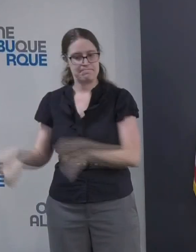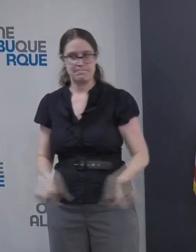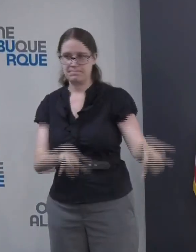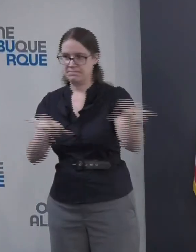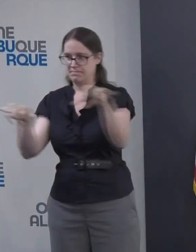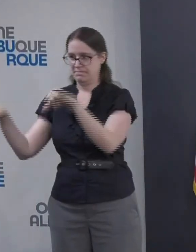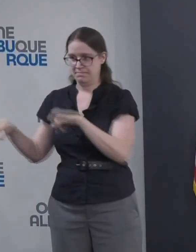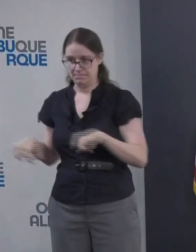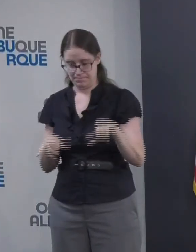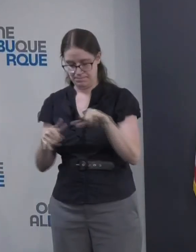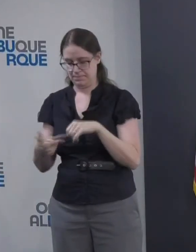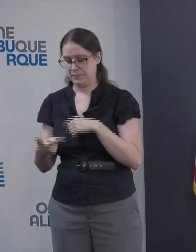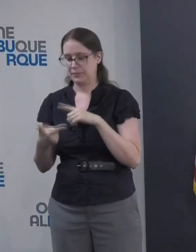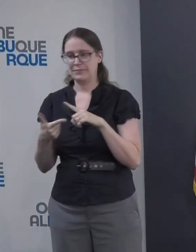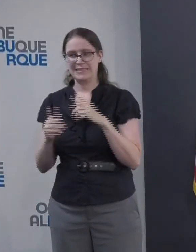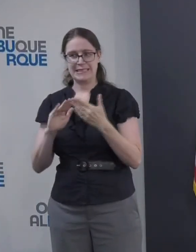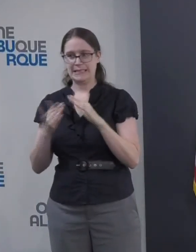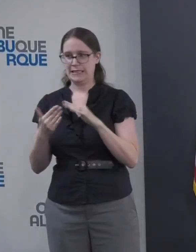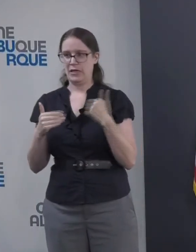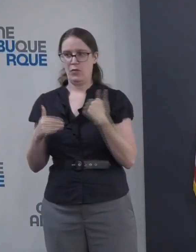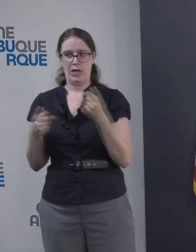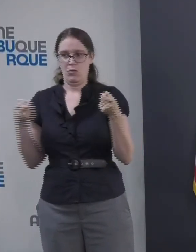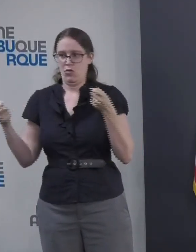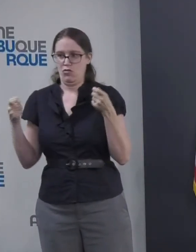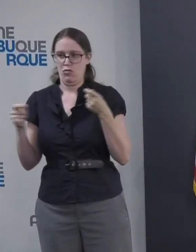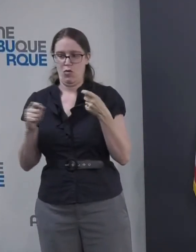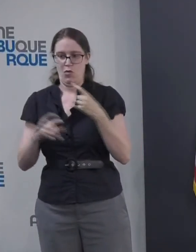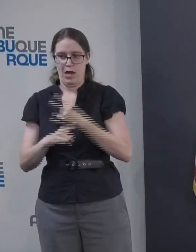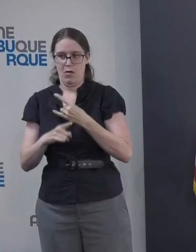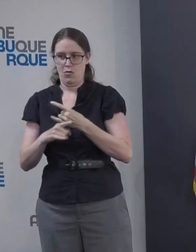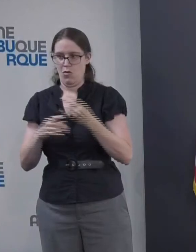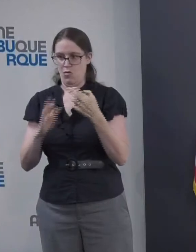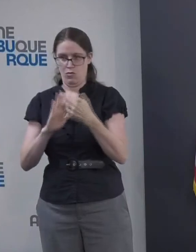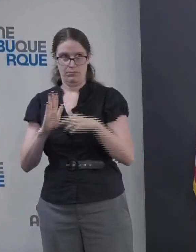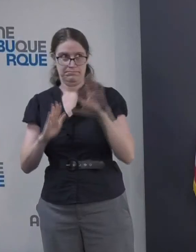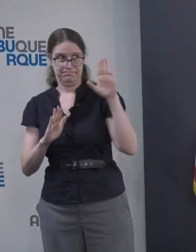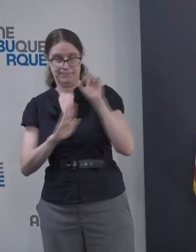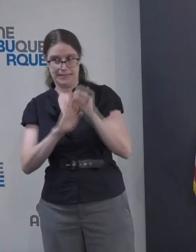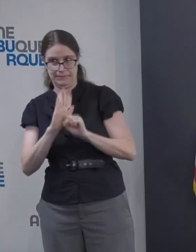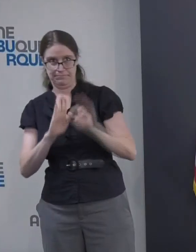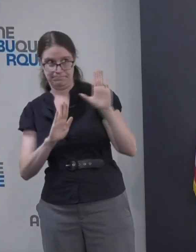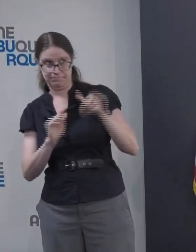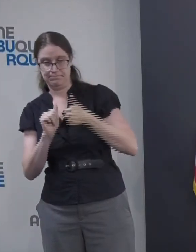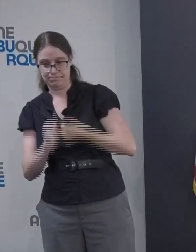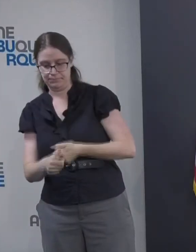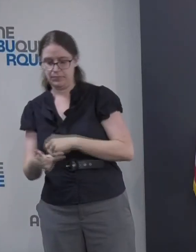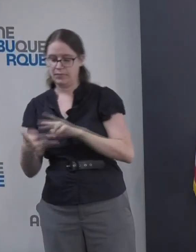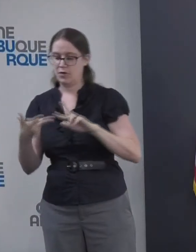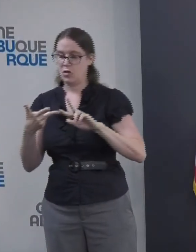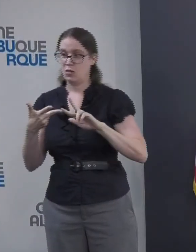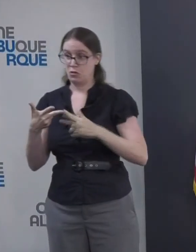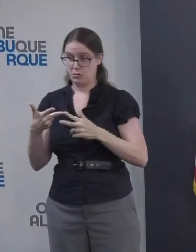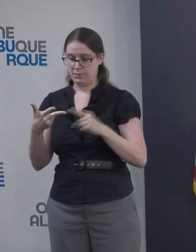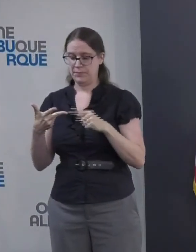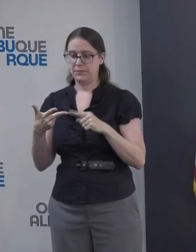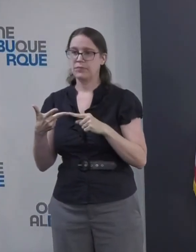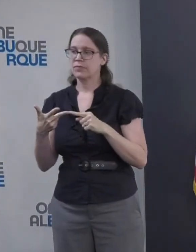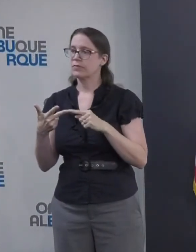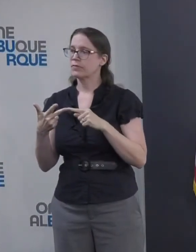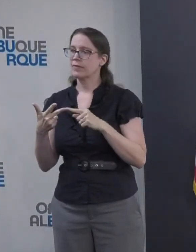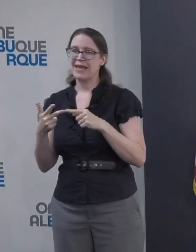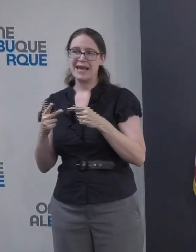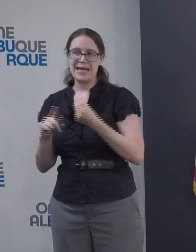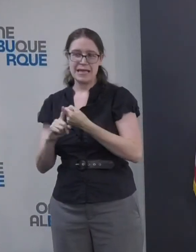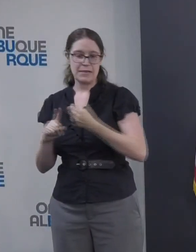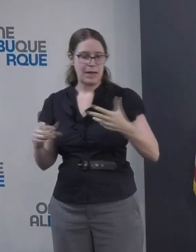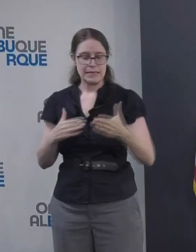they change, then you can change it, but the city doesn't regulate alcohol sales. 3, I want to remind folks that all the expansion, whether it's